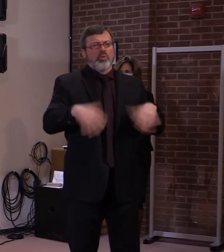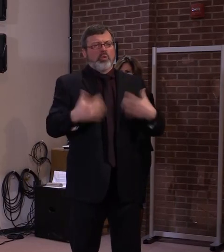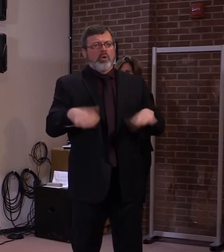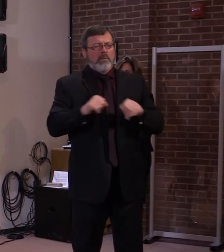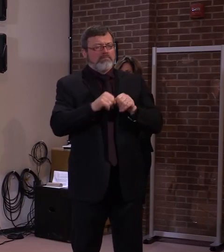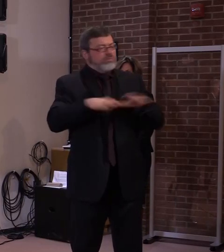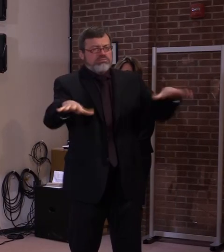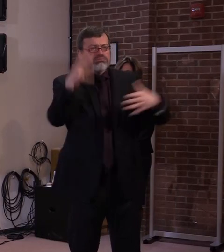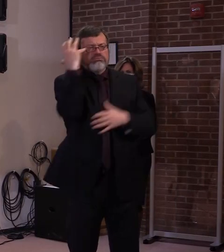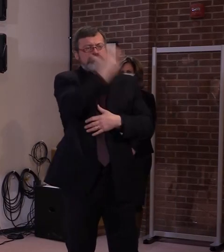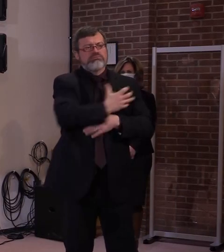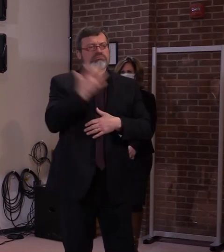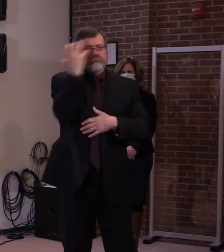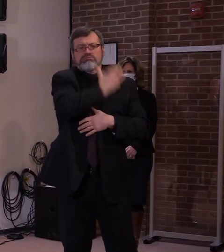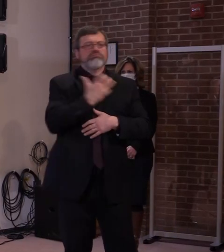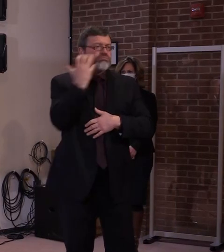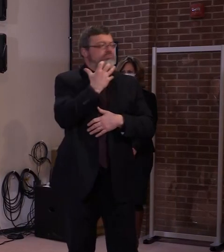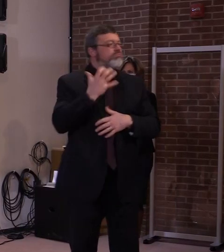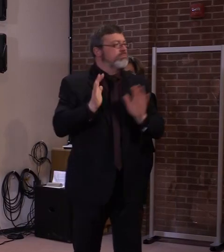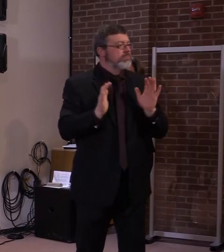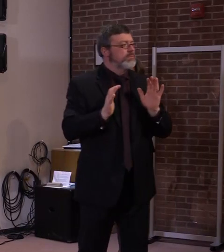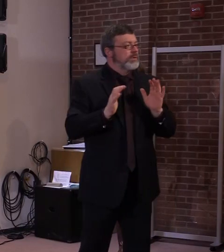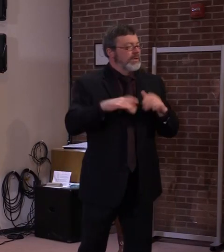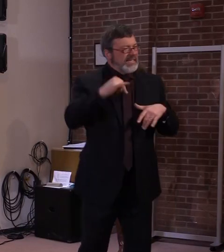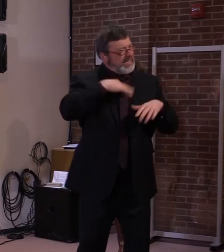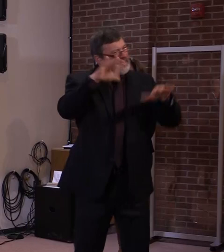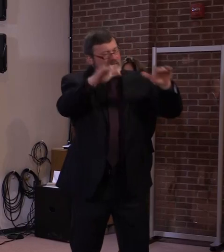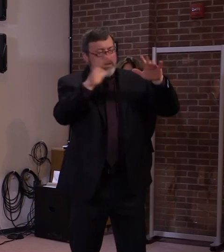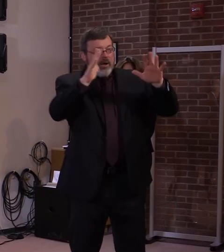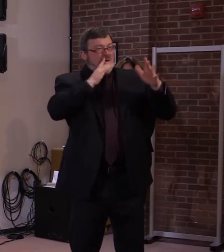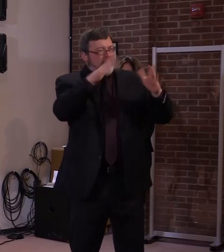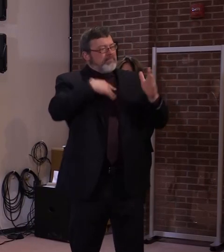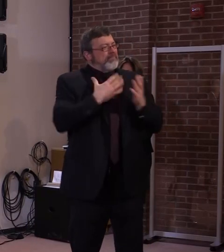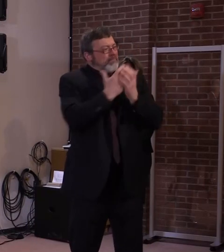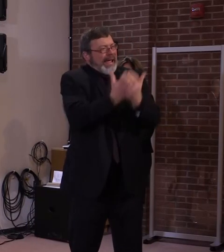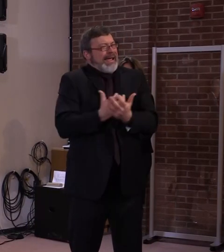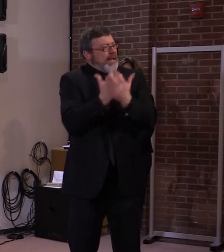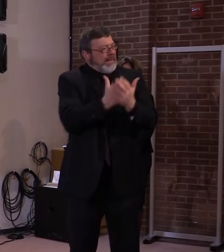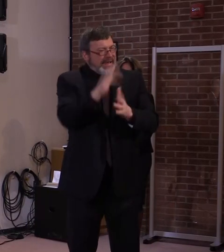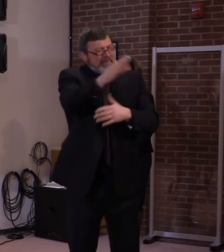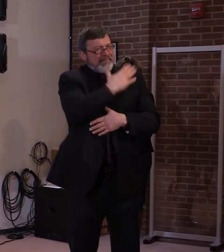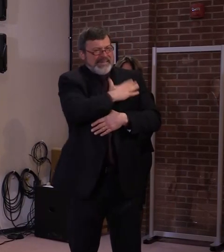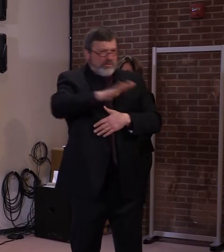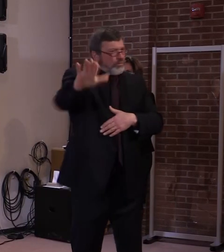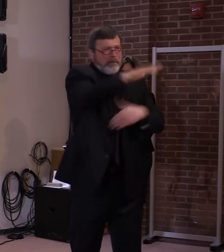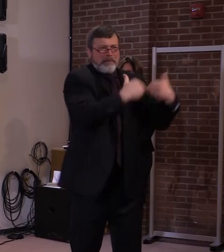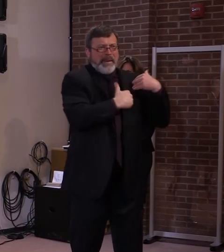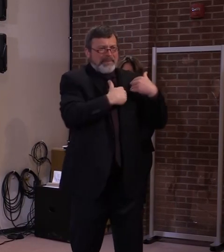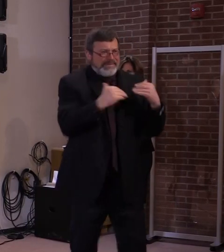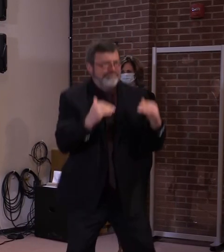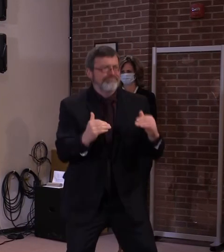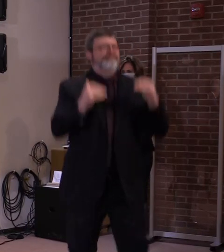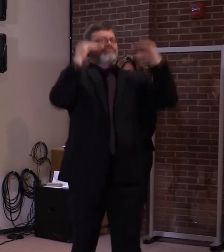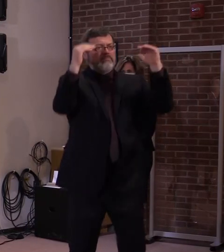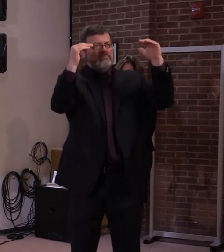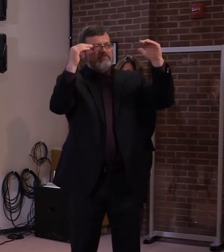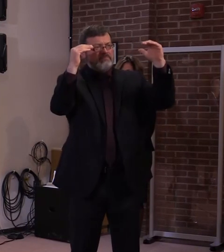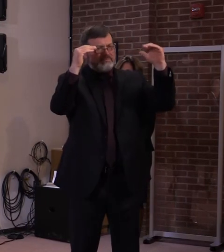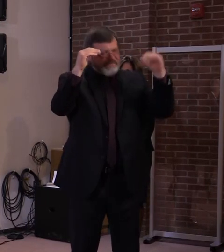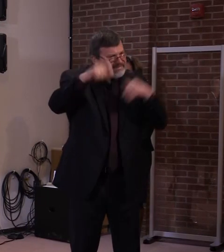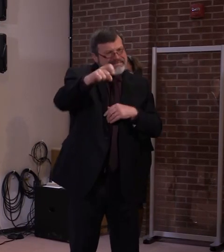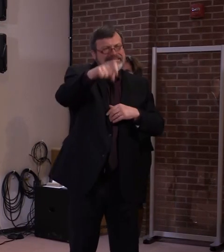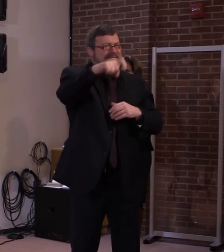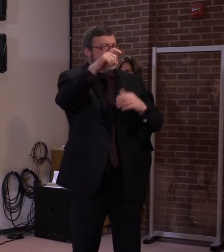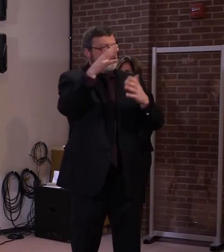out. So we're asking Vermonters, please do your part. Again, here are other simple steps you should take. Make sure you're vaccinated